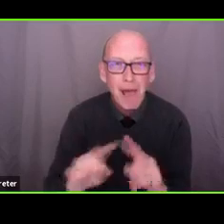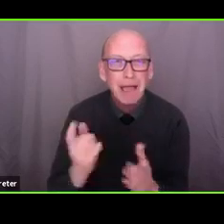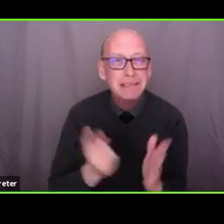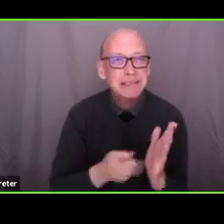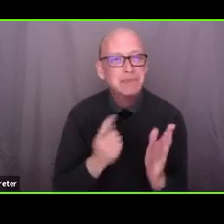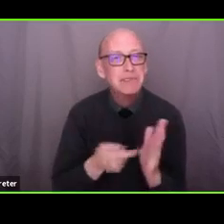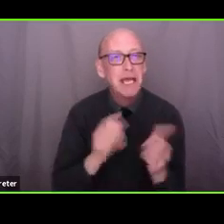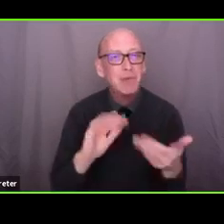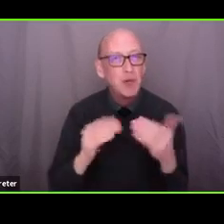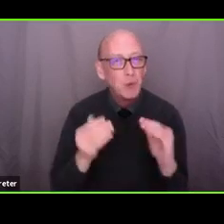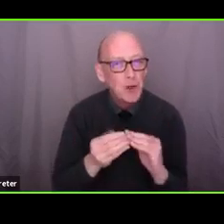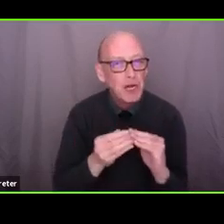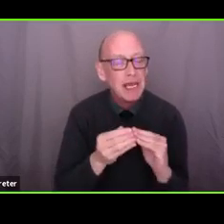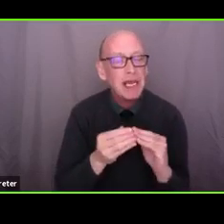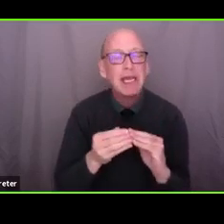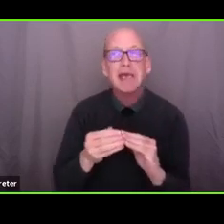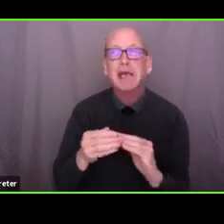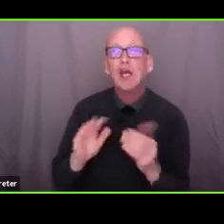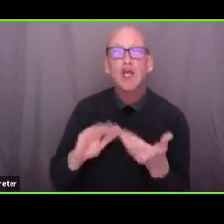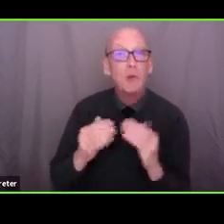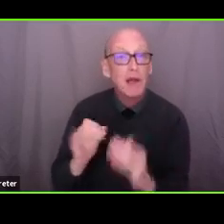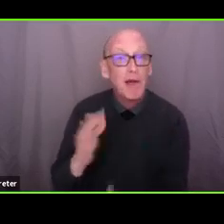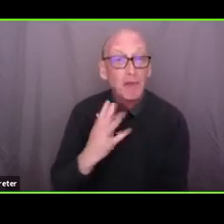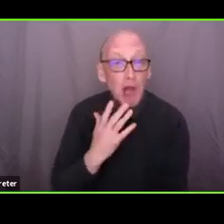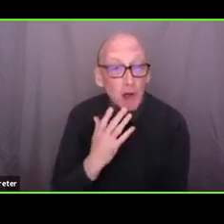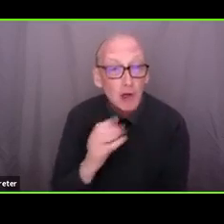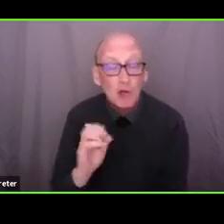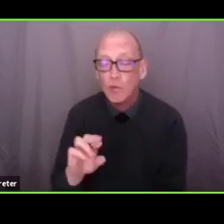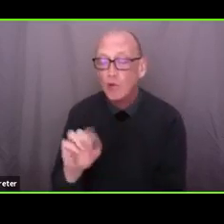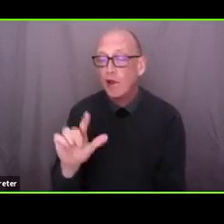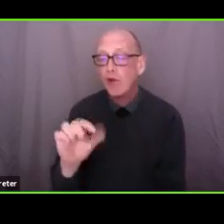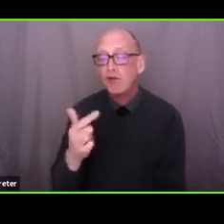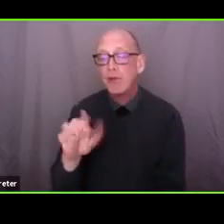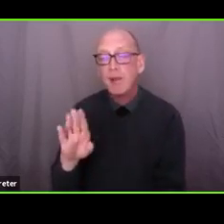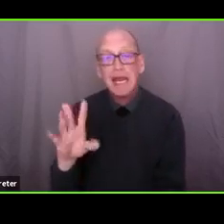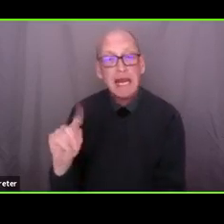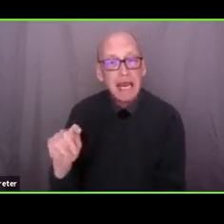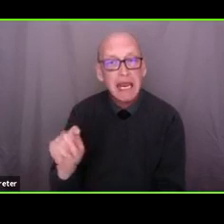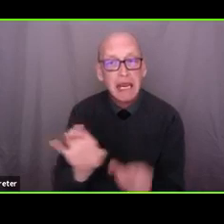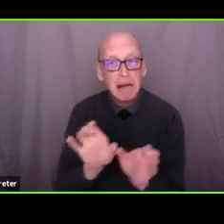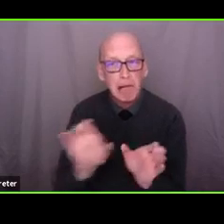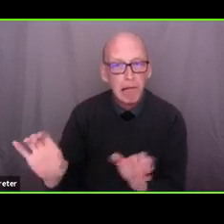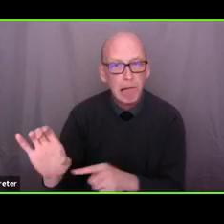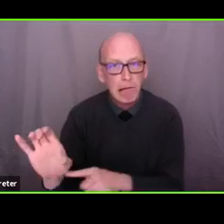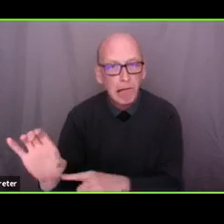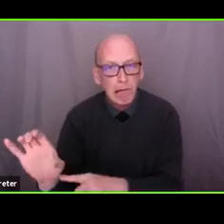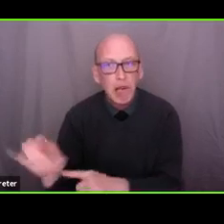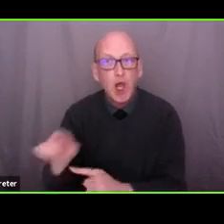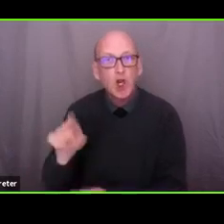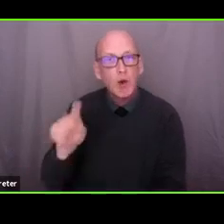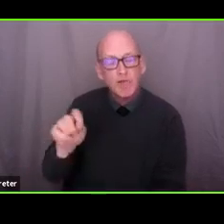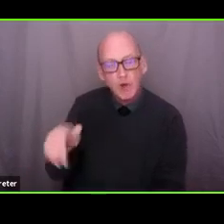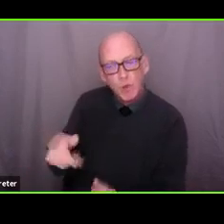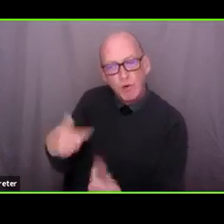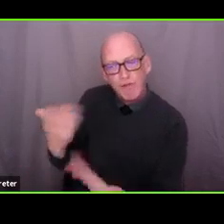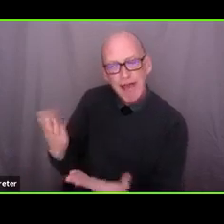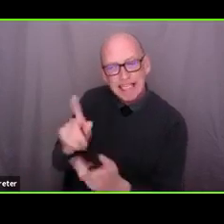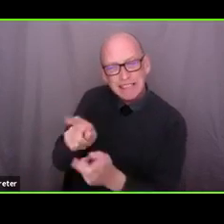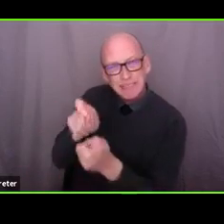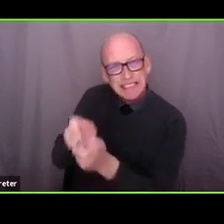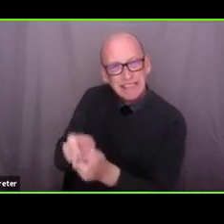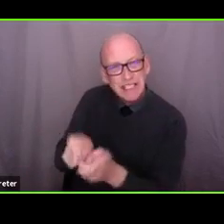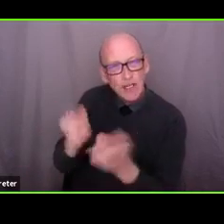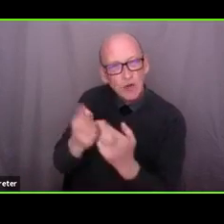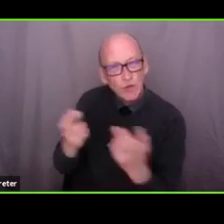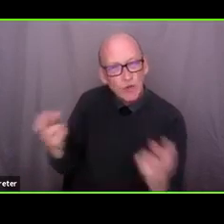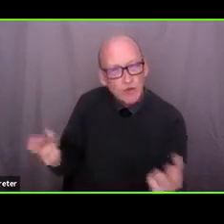communities like communities of color or people who are LGBT, you have to actually provide specific resources and marketing